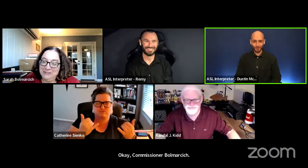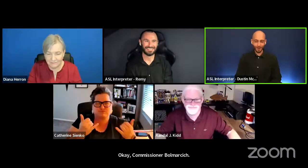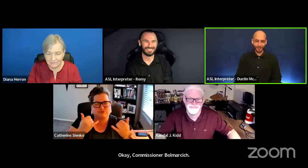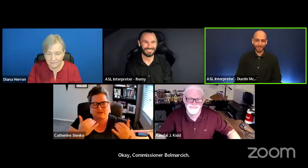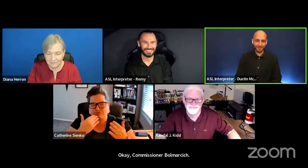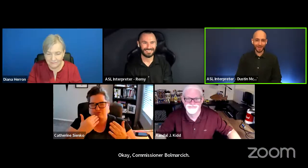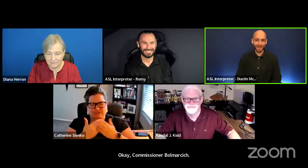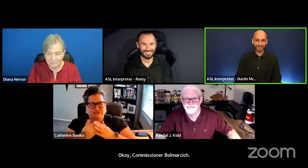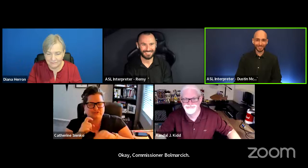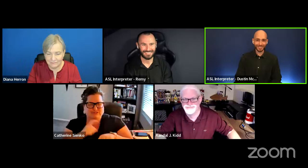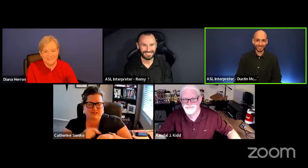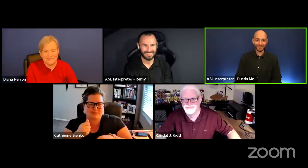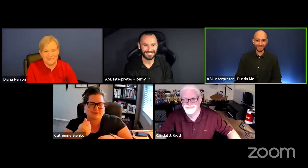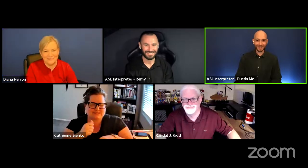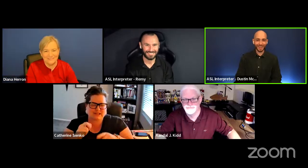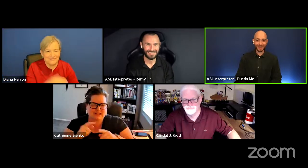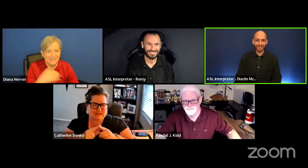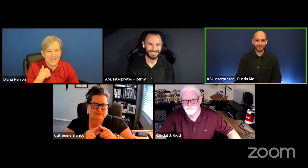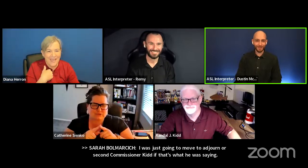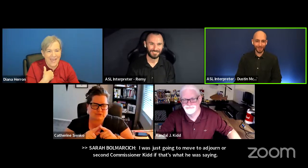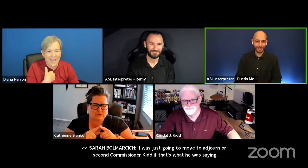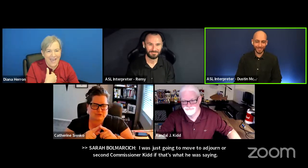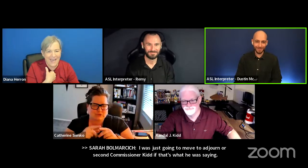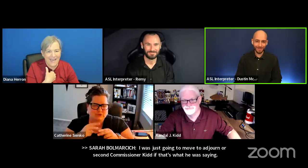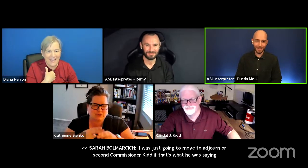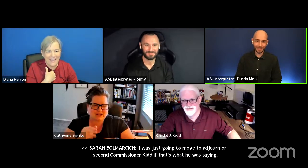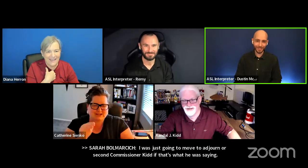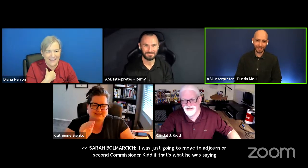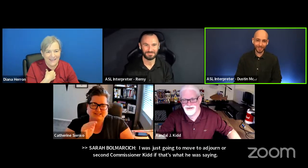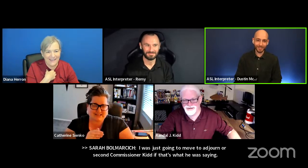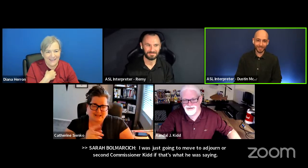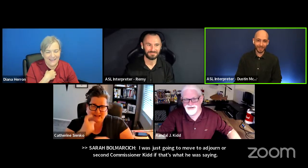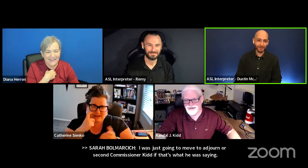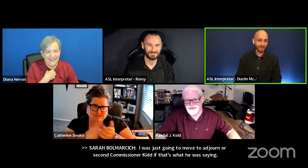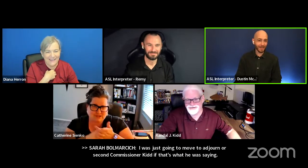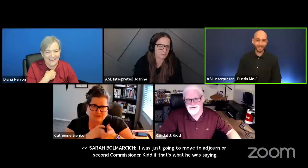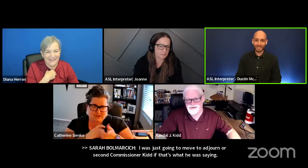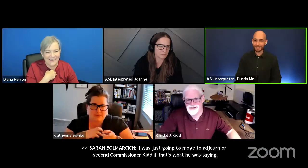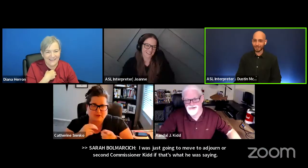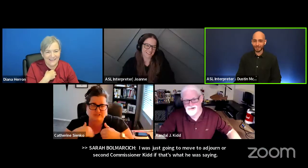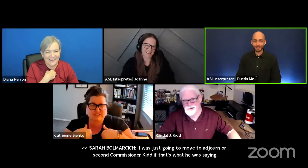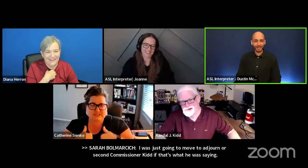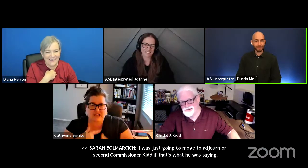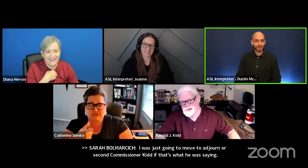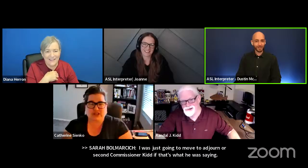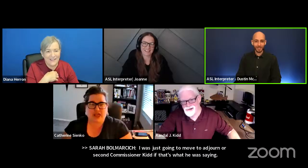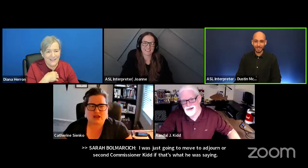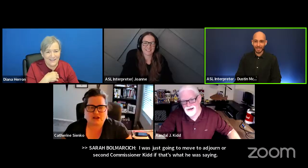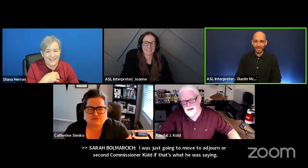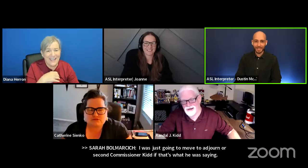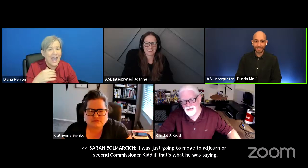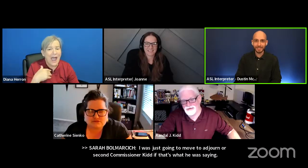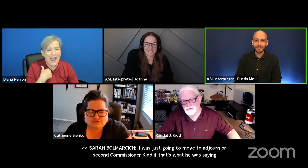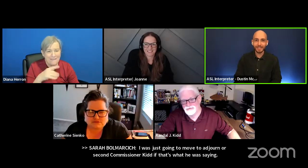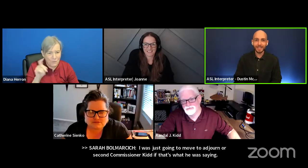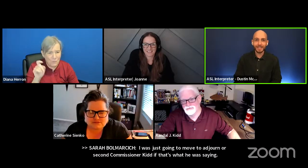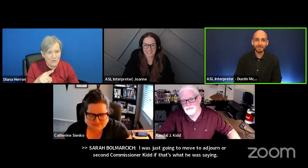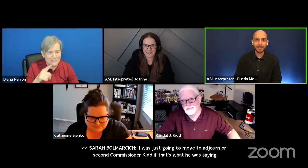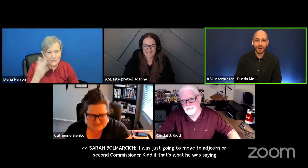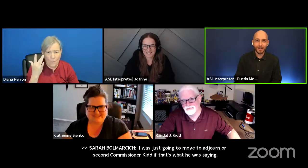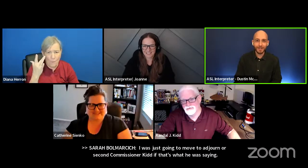think you Okay, both are that on was the my same same time. page. I think you were on the same page there. I think it's a good time to call it a